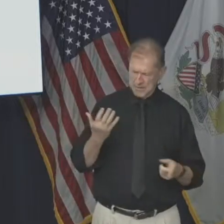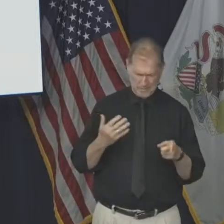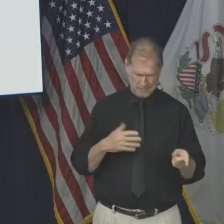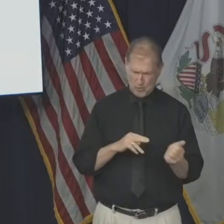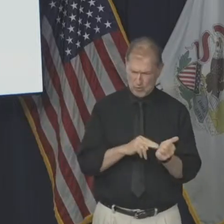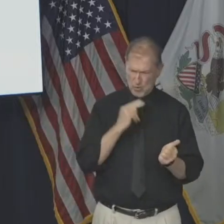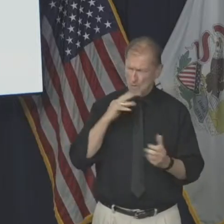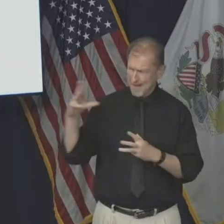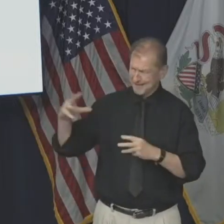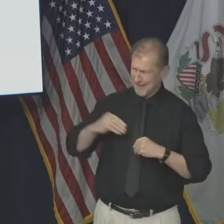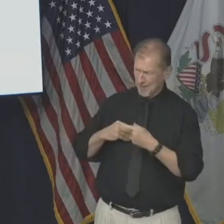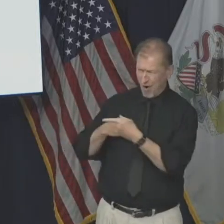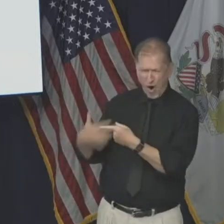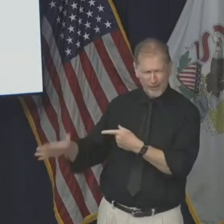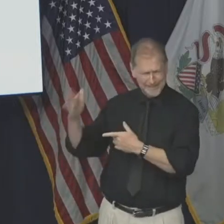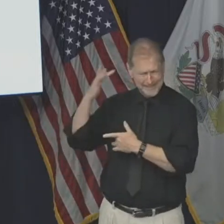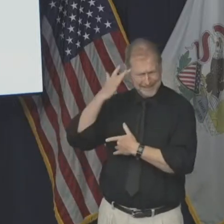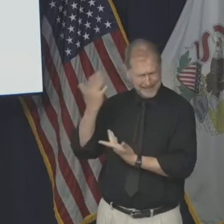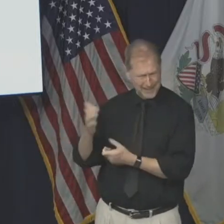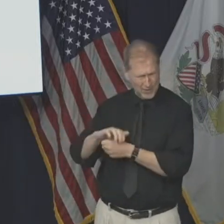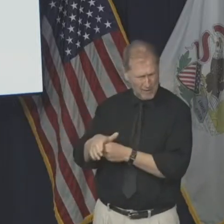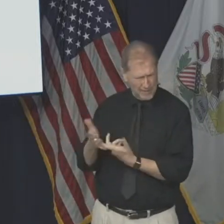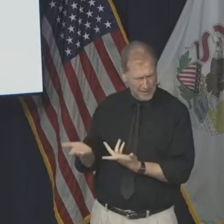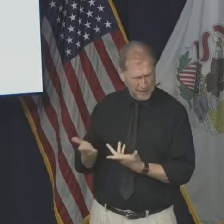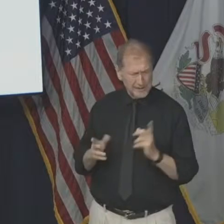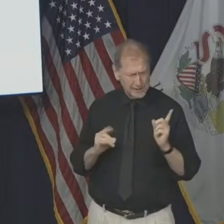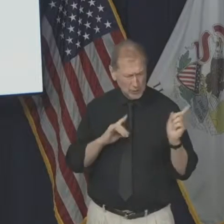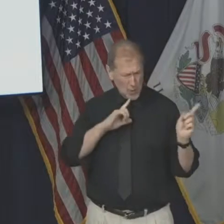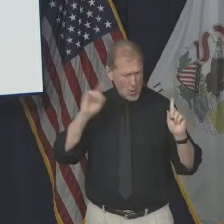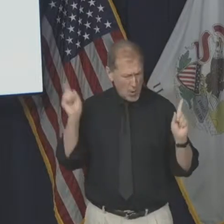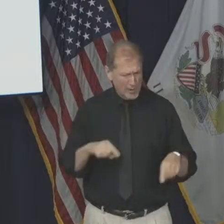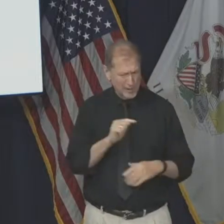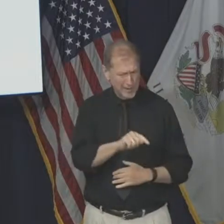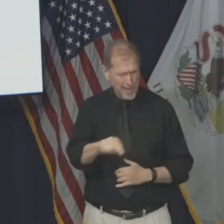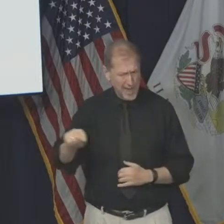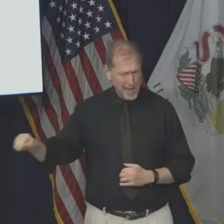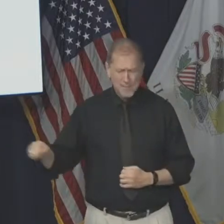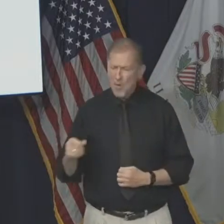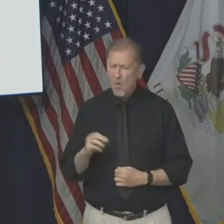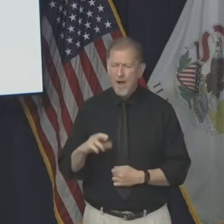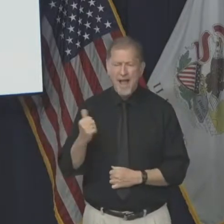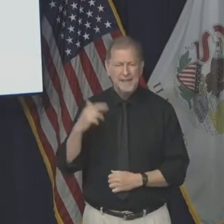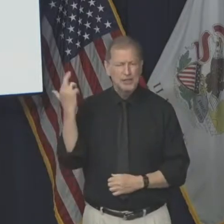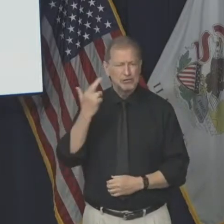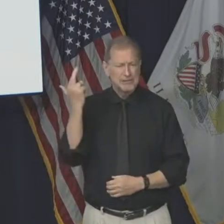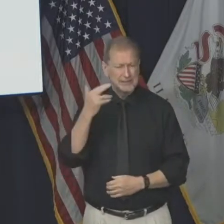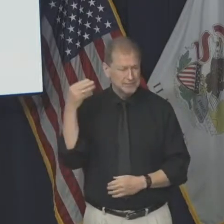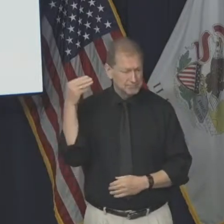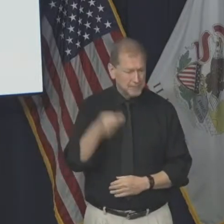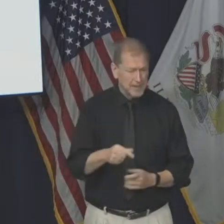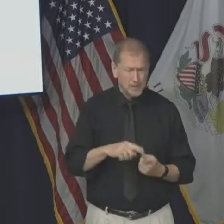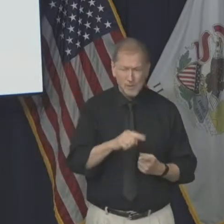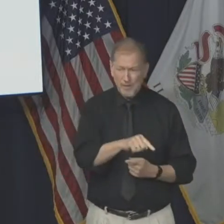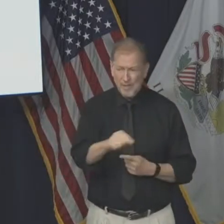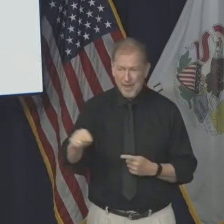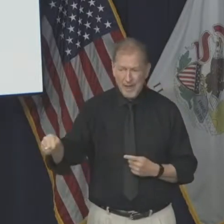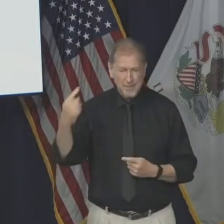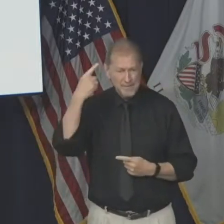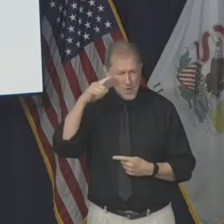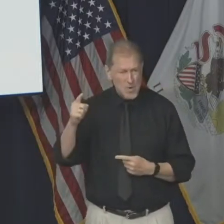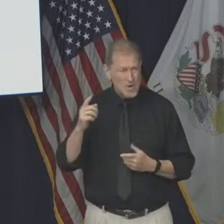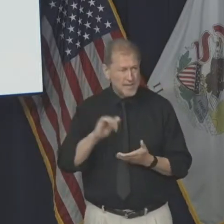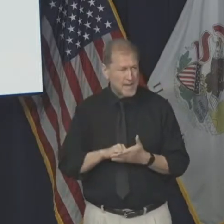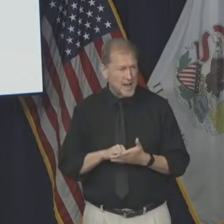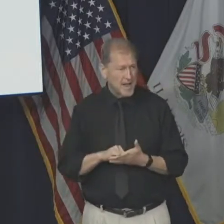back infected patients? Is there an order or edict? No. Or any incentive through the state reimbursement from IDPH? Oh, no. So is it up to